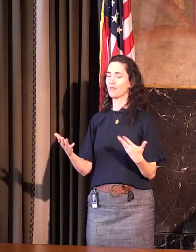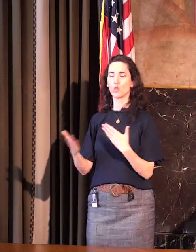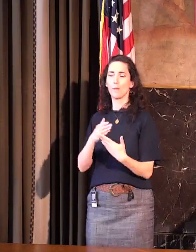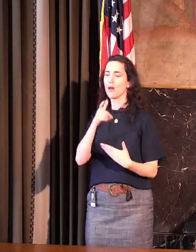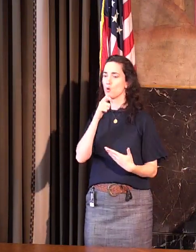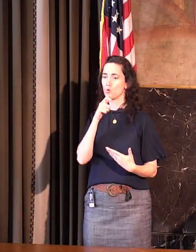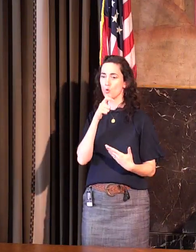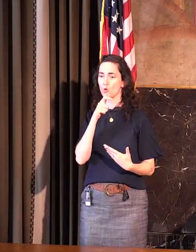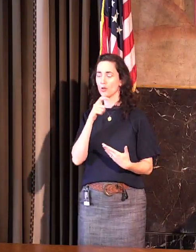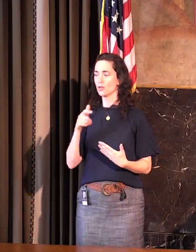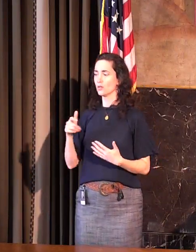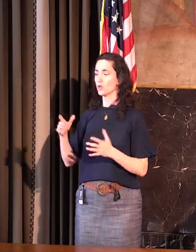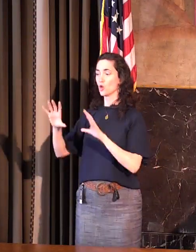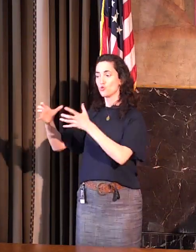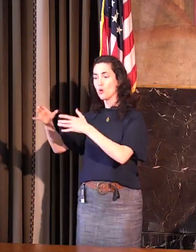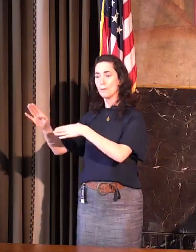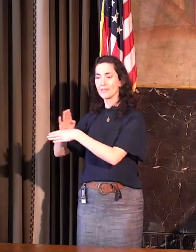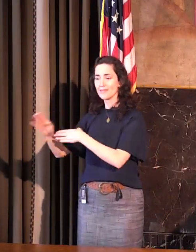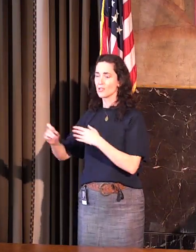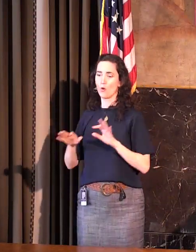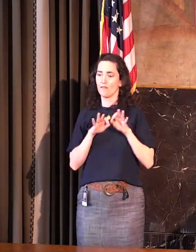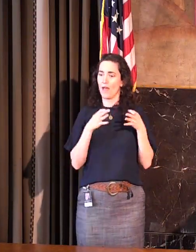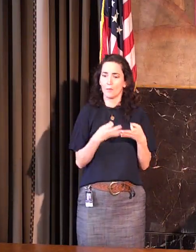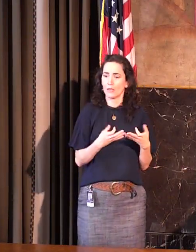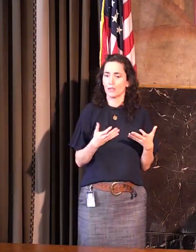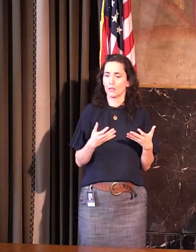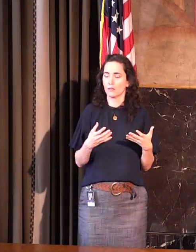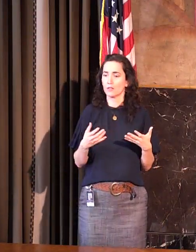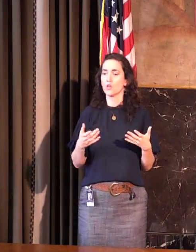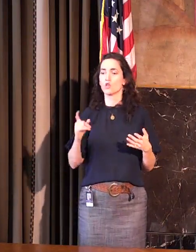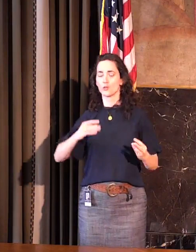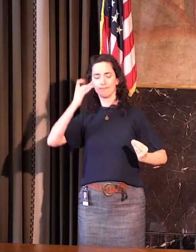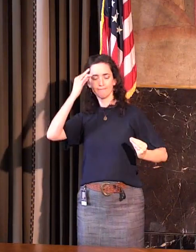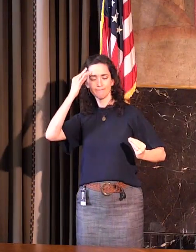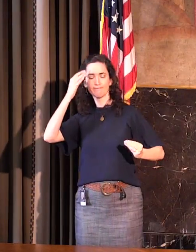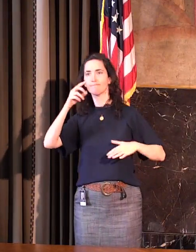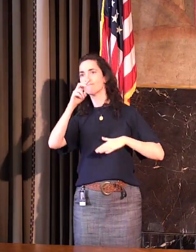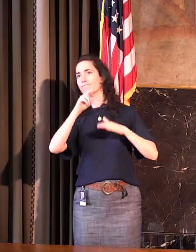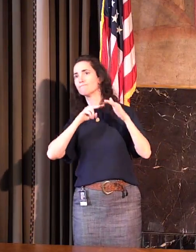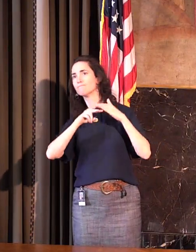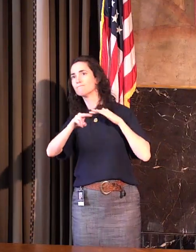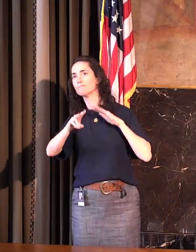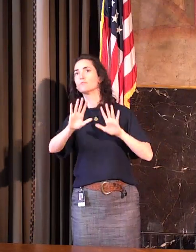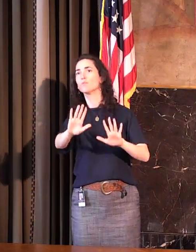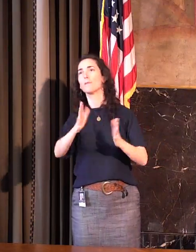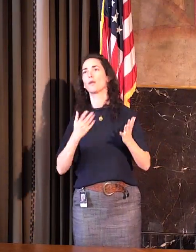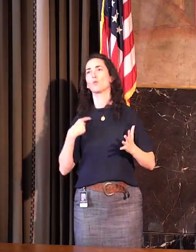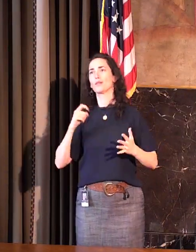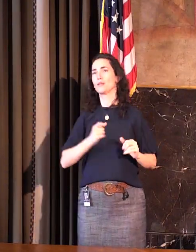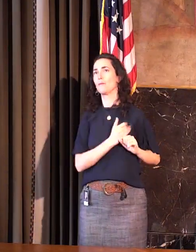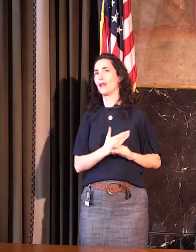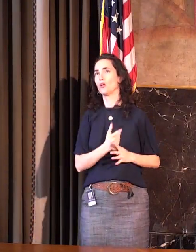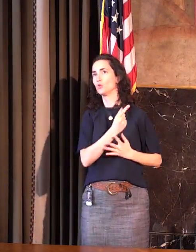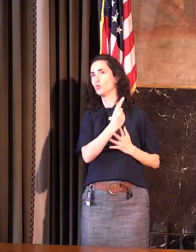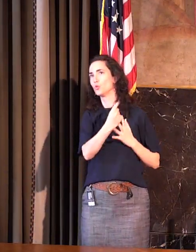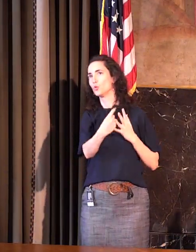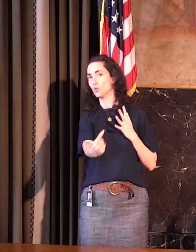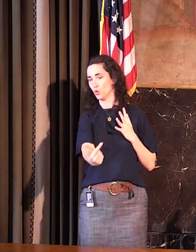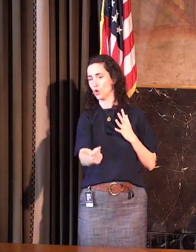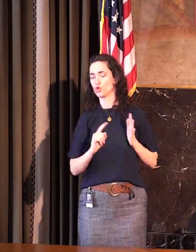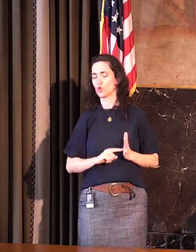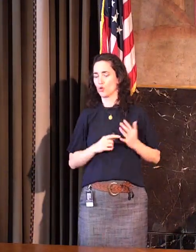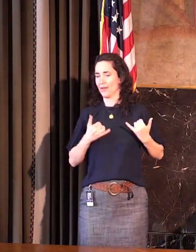is their household and their family, should be looking at the situation and trying to figure out what additional things might we need to be prepared to do. What should we